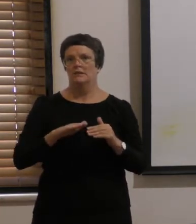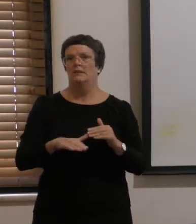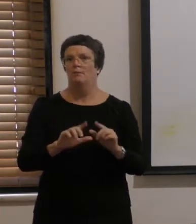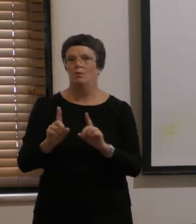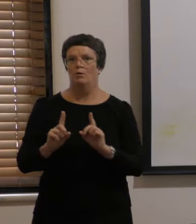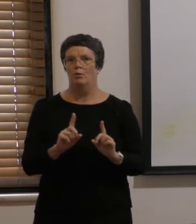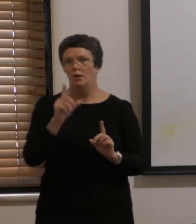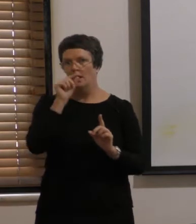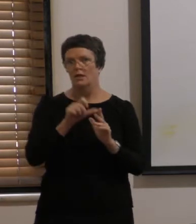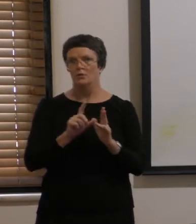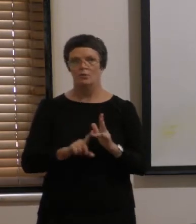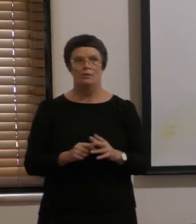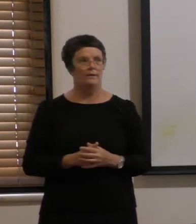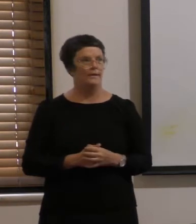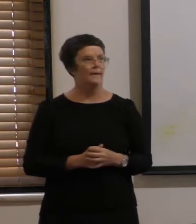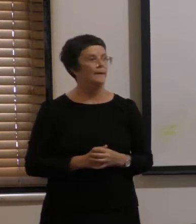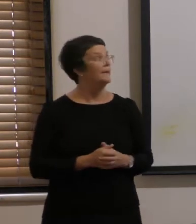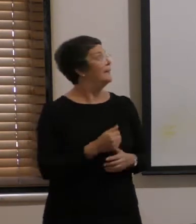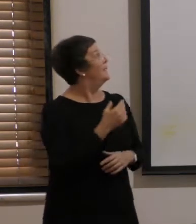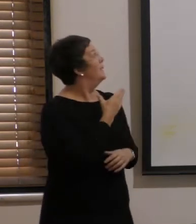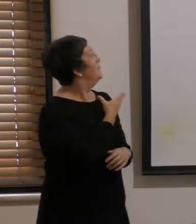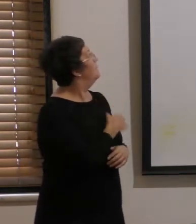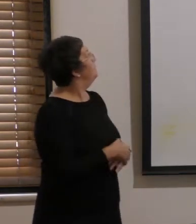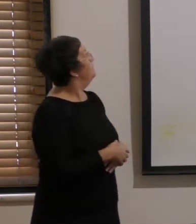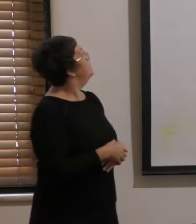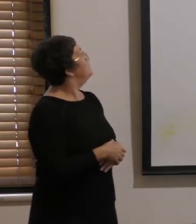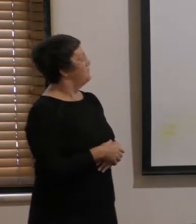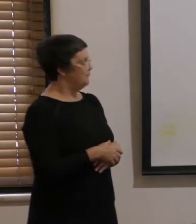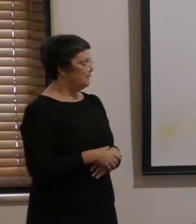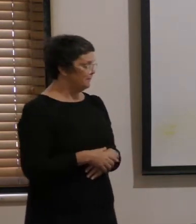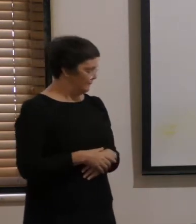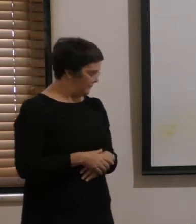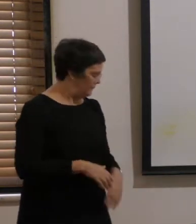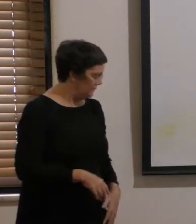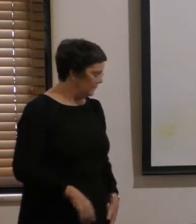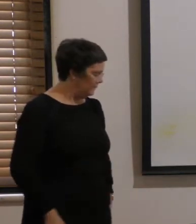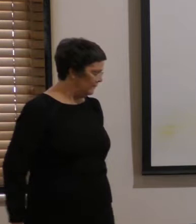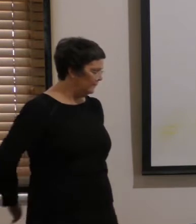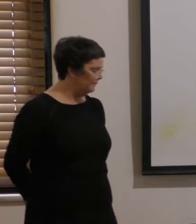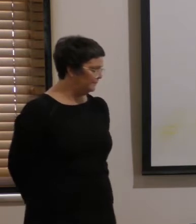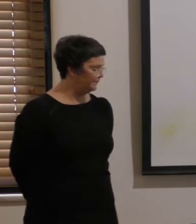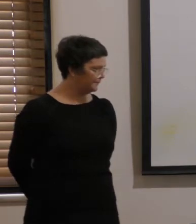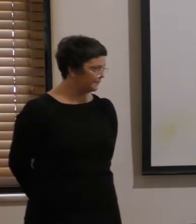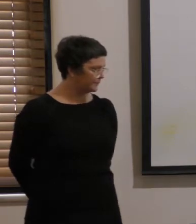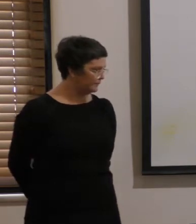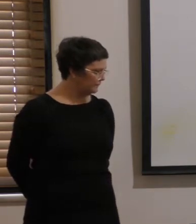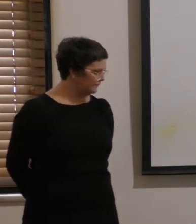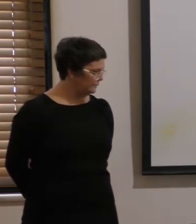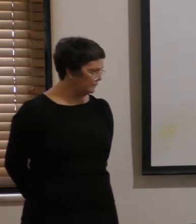Okay. Oh, sorry.